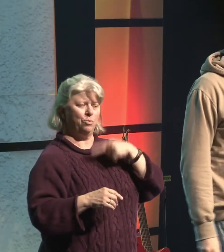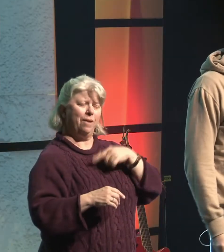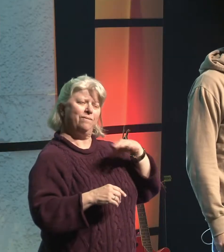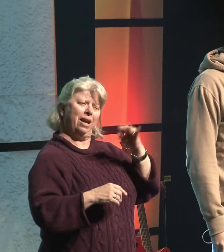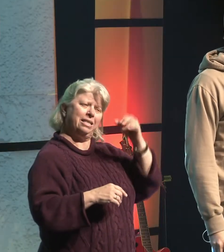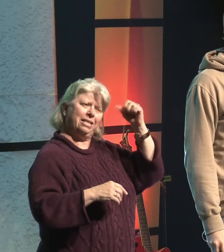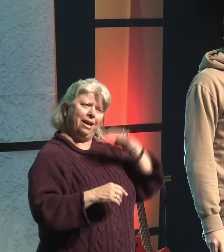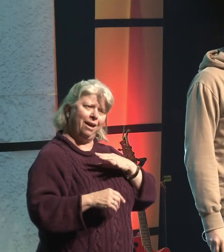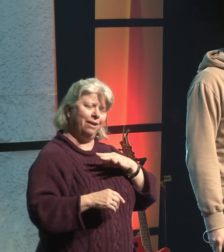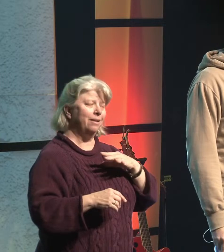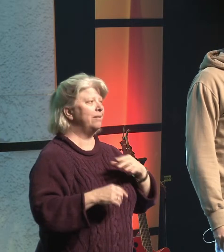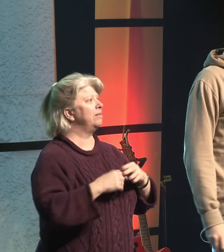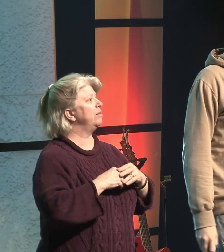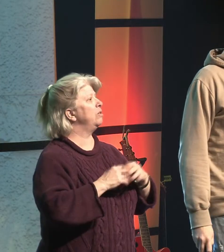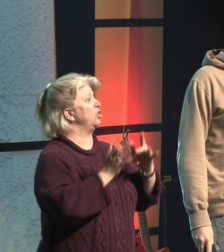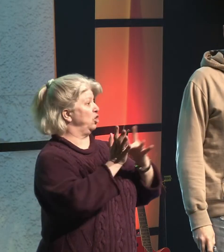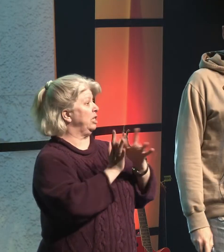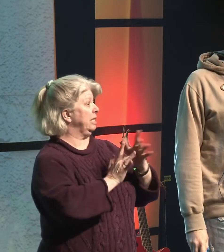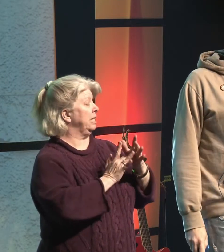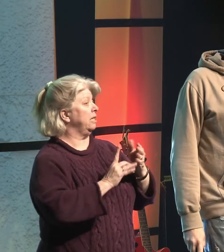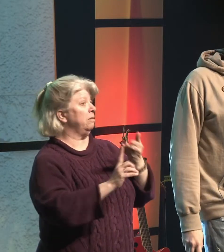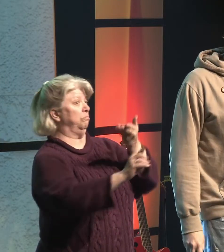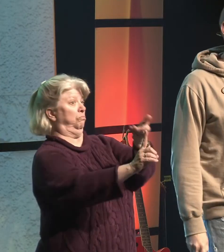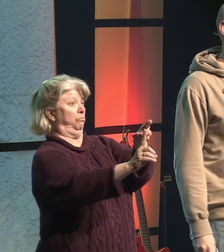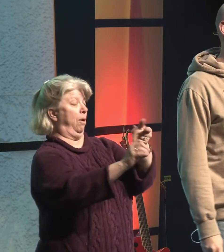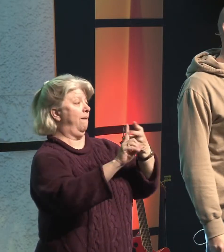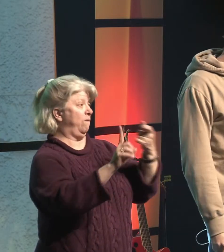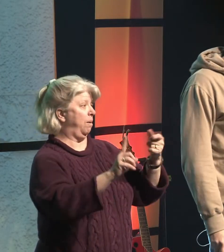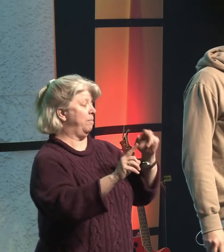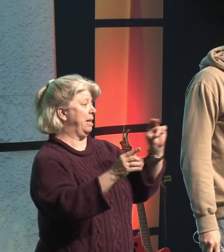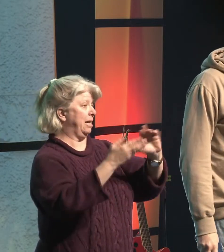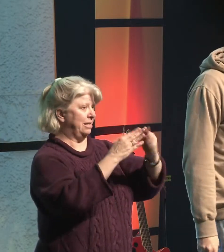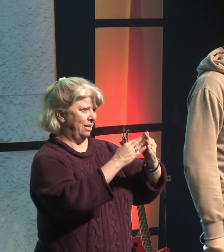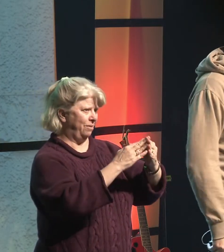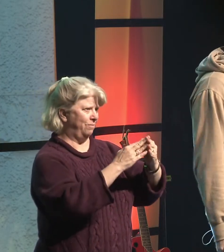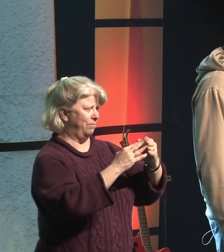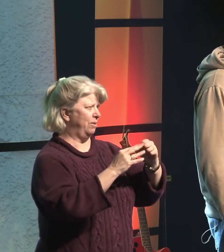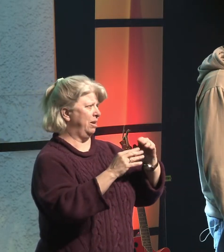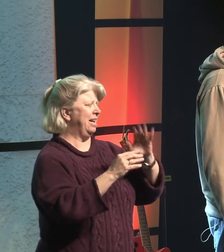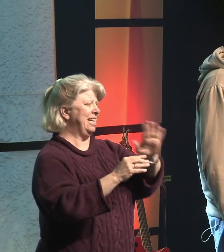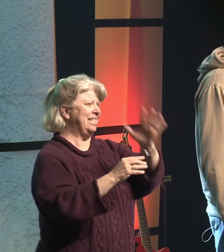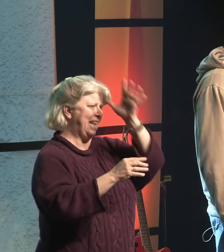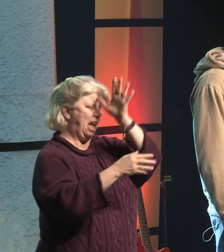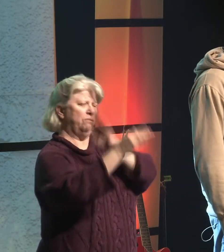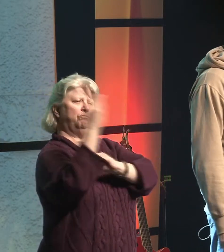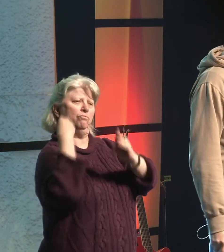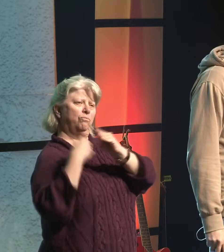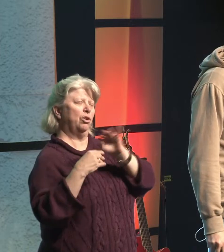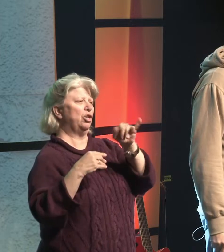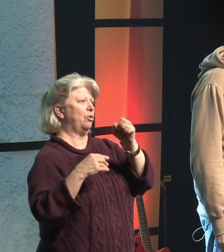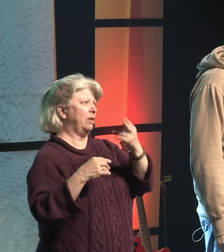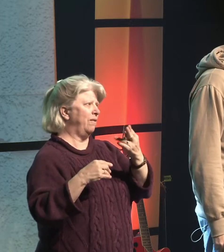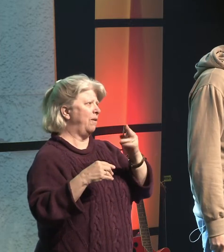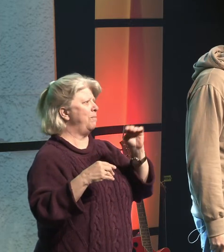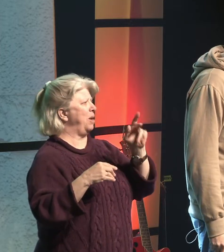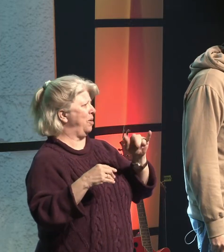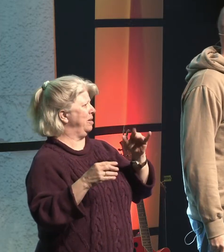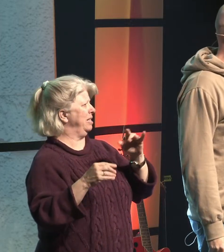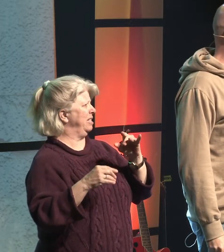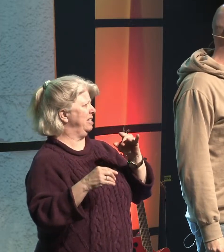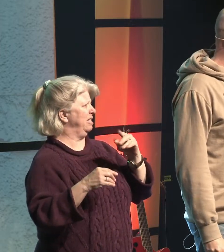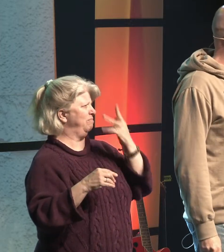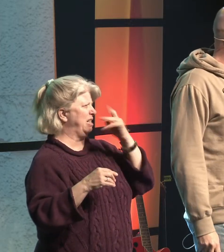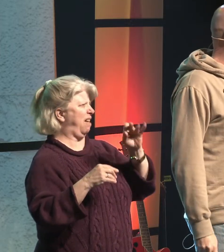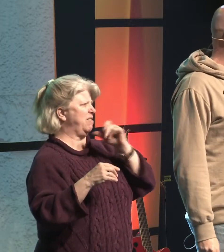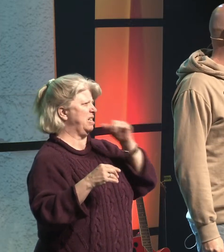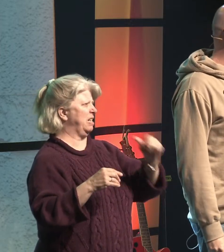the guy. Jesus, he's from Nazareth. A guy named Joseph is his dad. Mary's a little ticked off that she didn't get